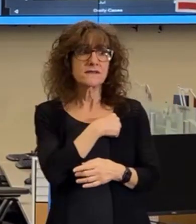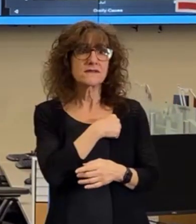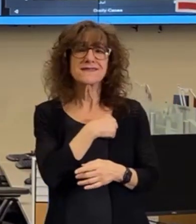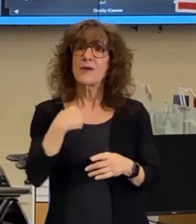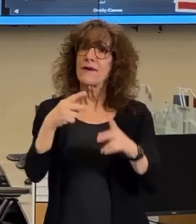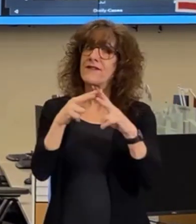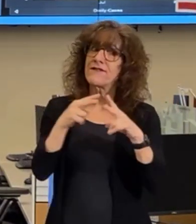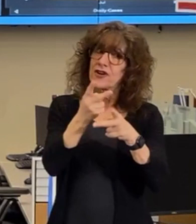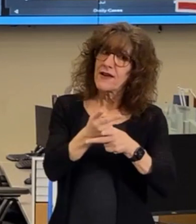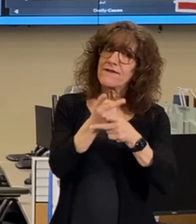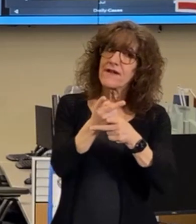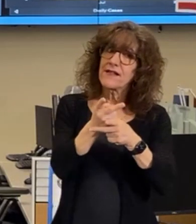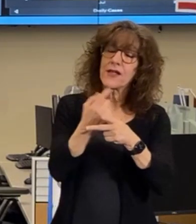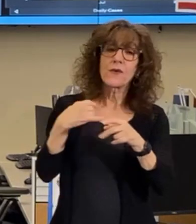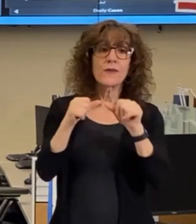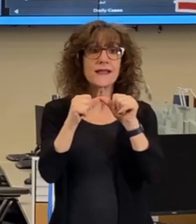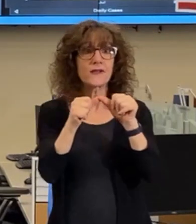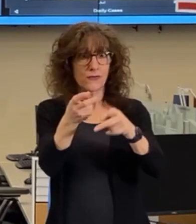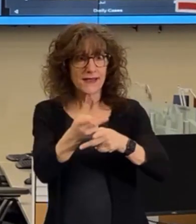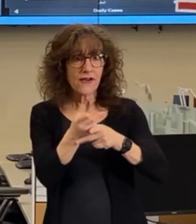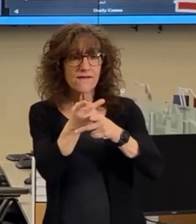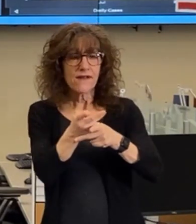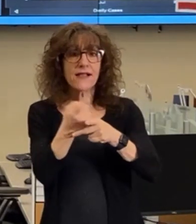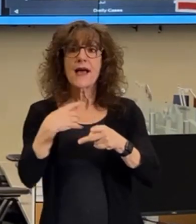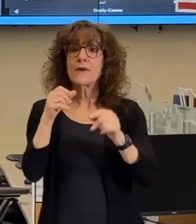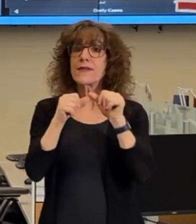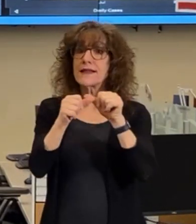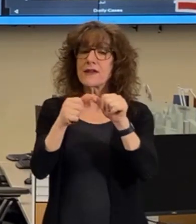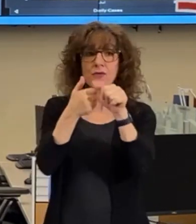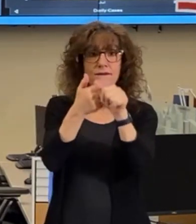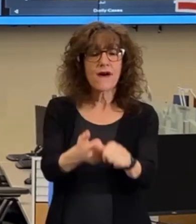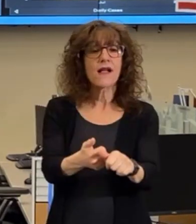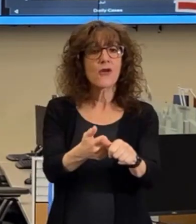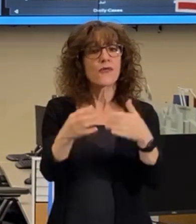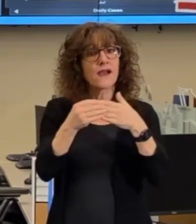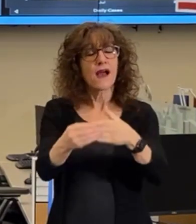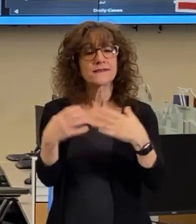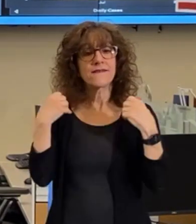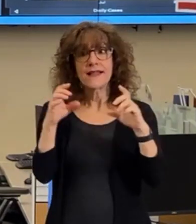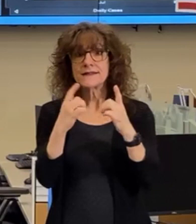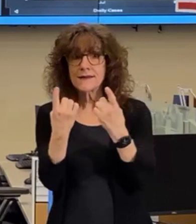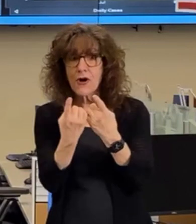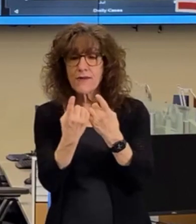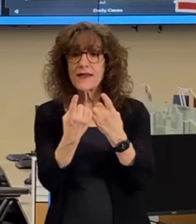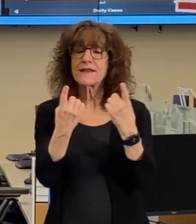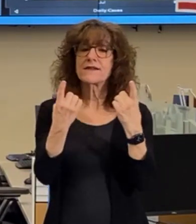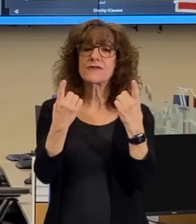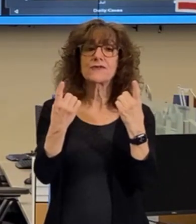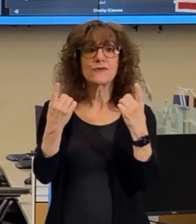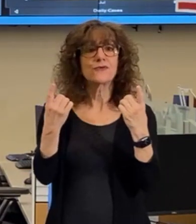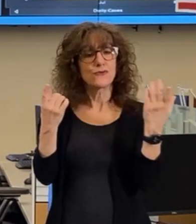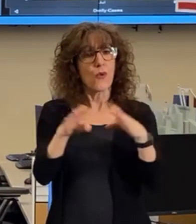very careful. We will continue to be careful, and we will continue to follow the guidance of our health department to facilitate a